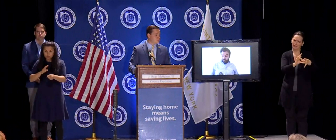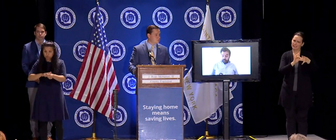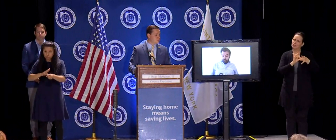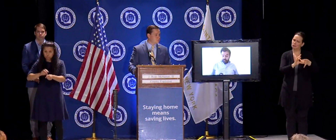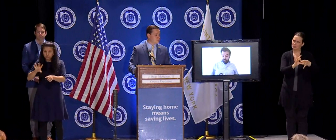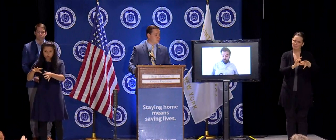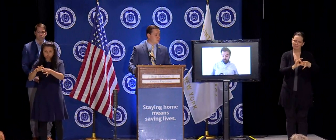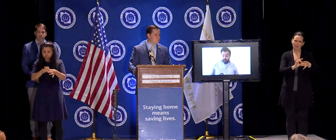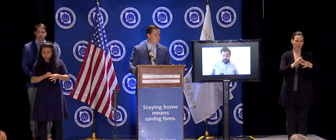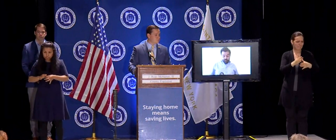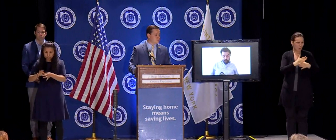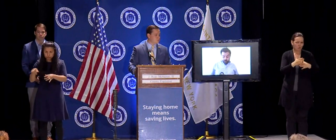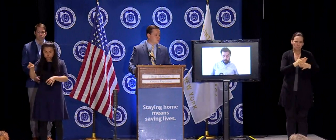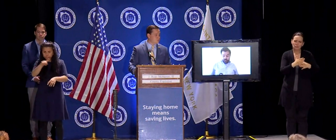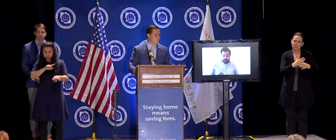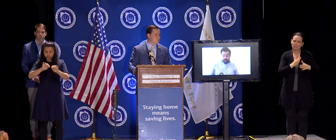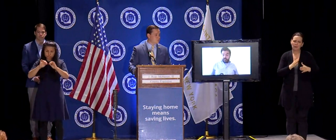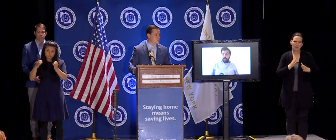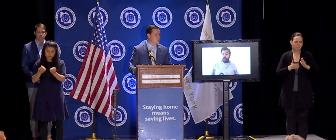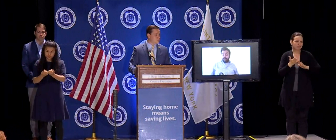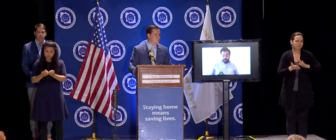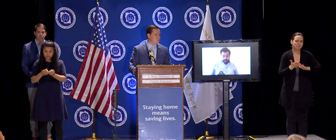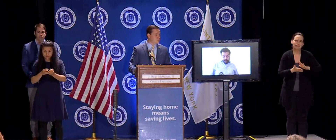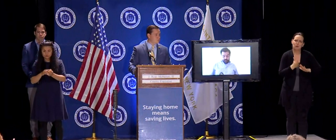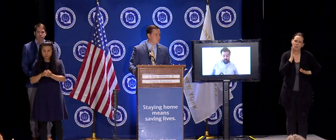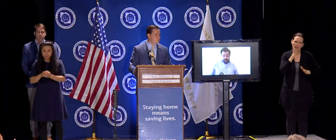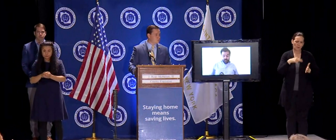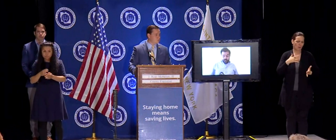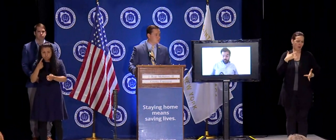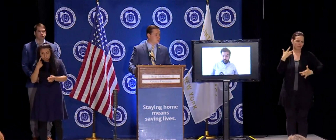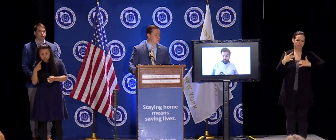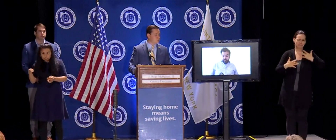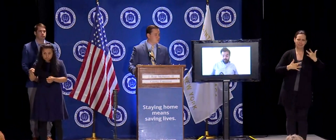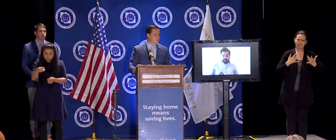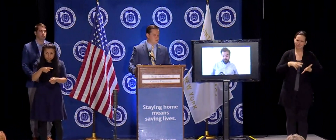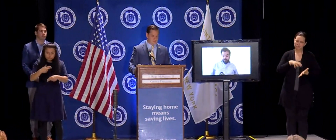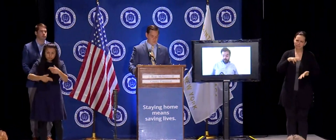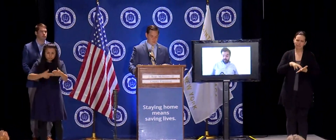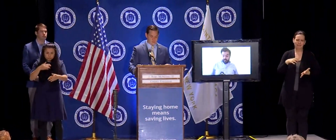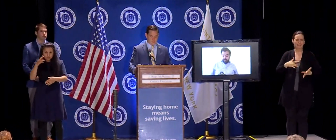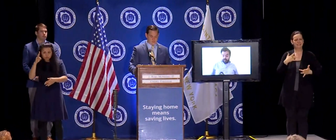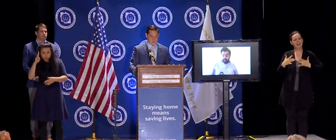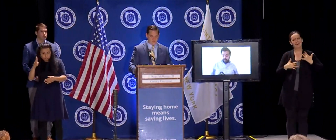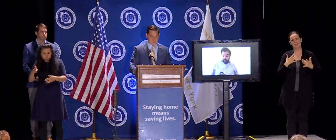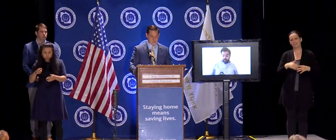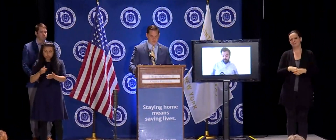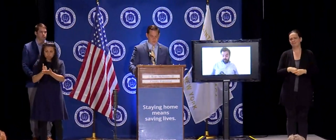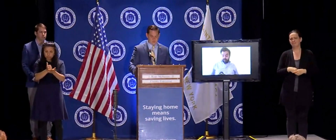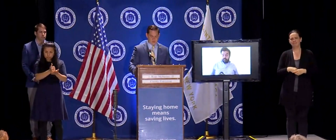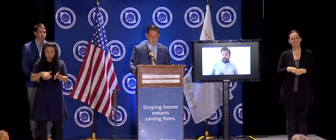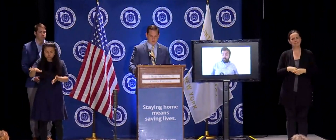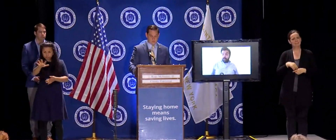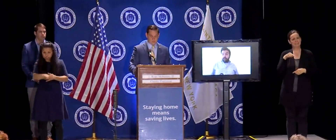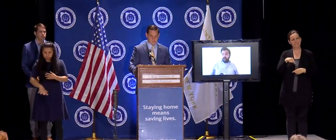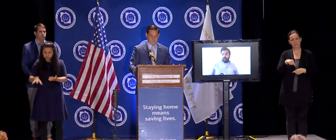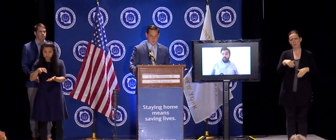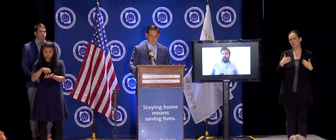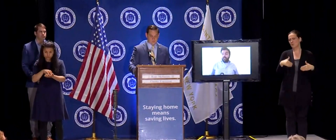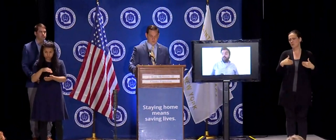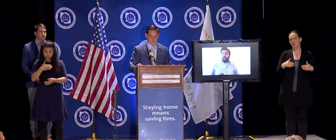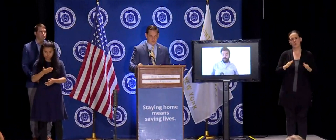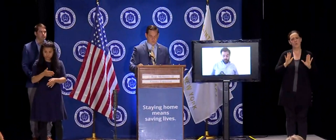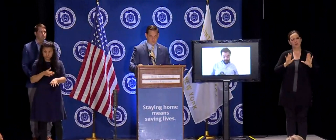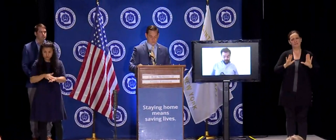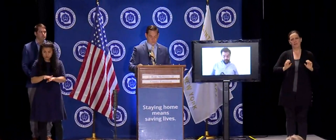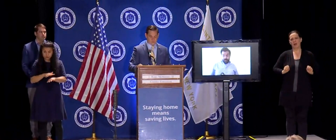which we operate. We look forward to continuing to invest in the region, and we are excited to be a part of the fabric of the